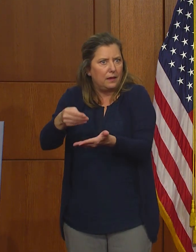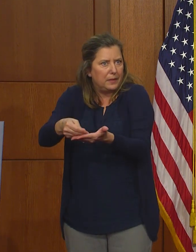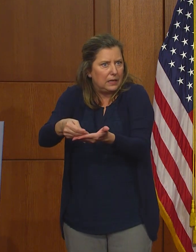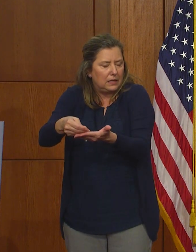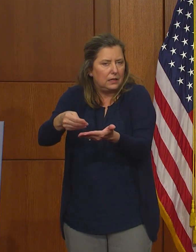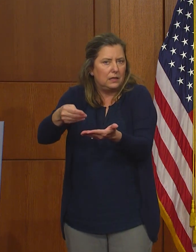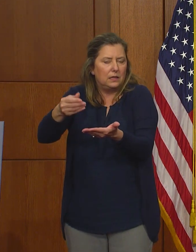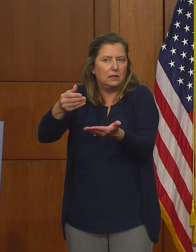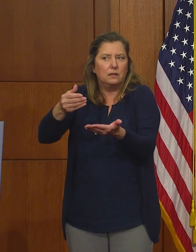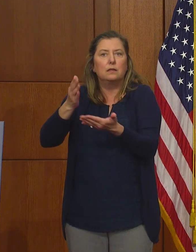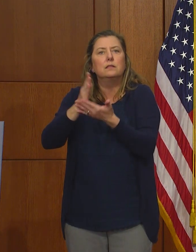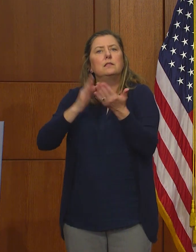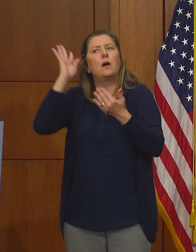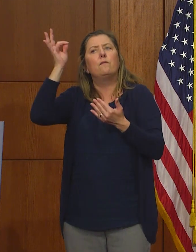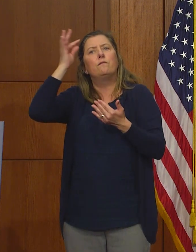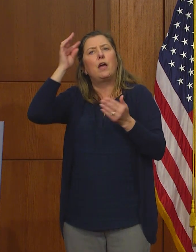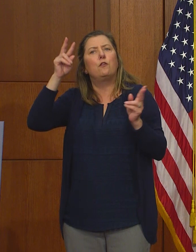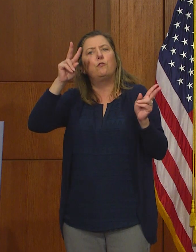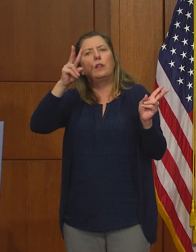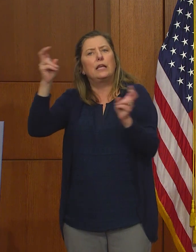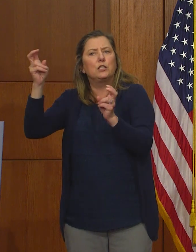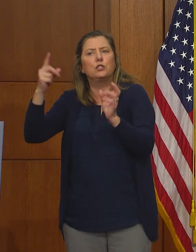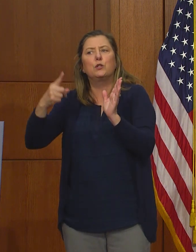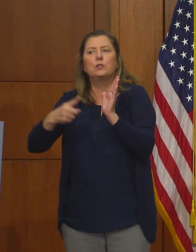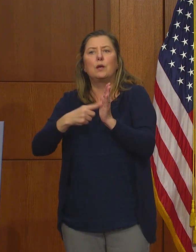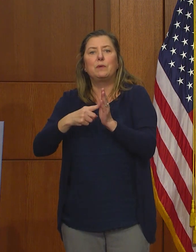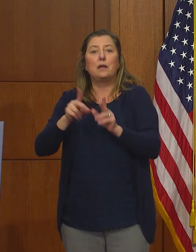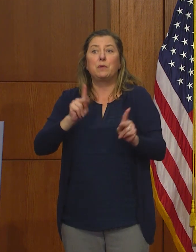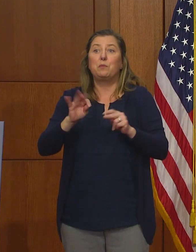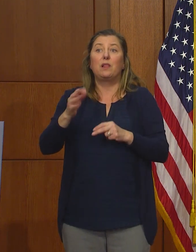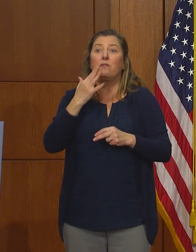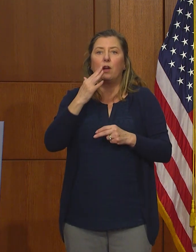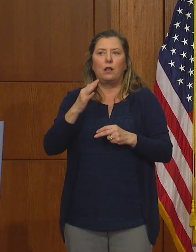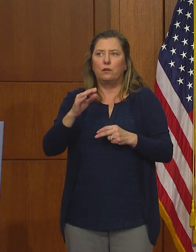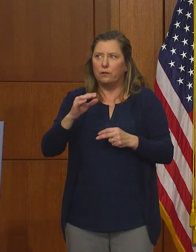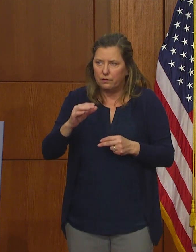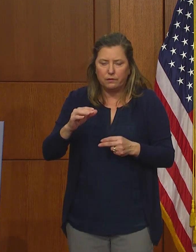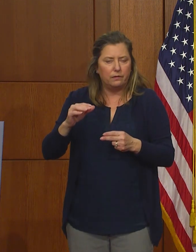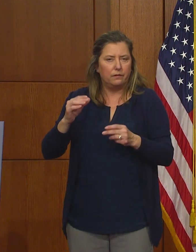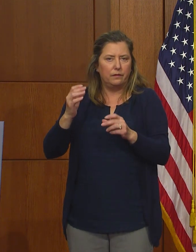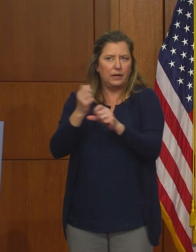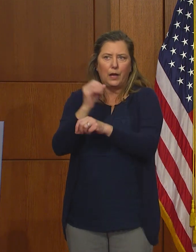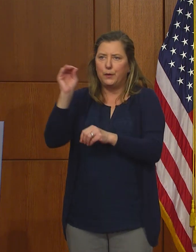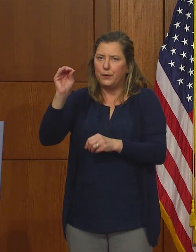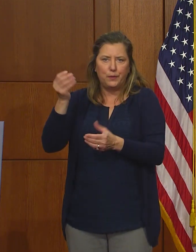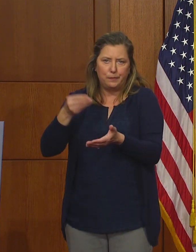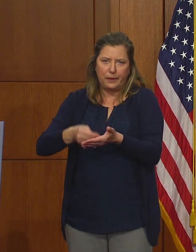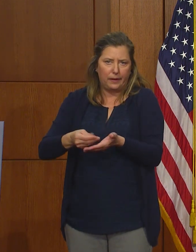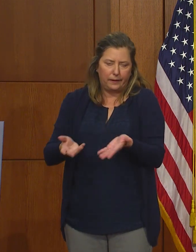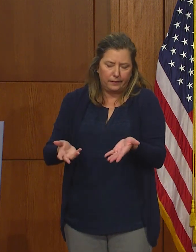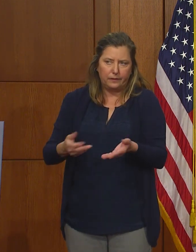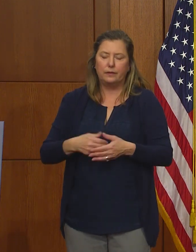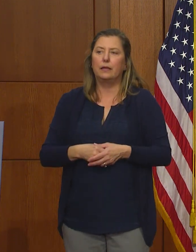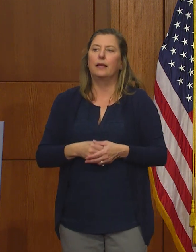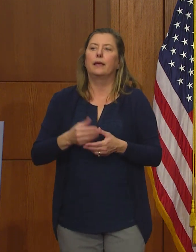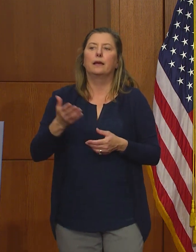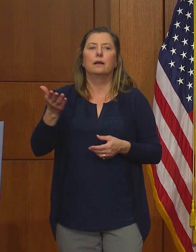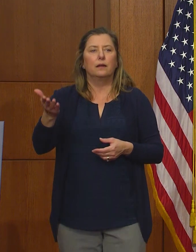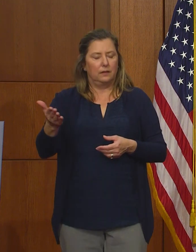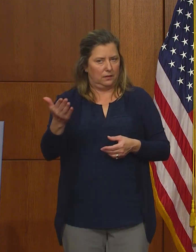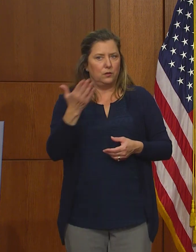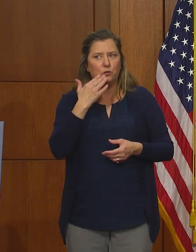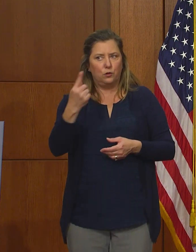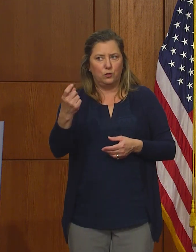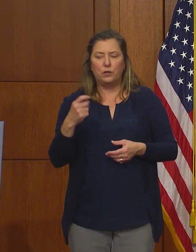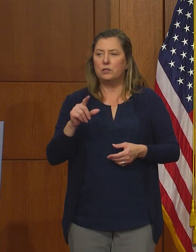of these federal issues, sometimes people of color never got to see that money. Yes, great questions. And